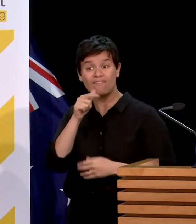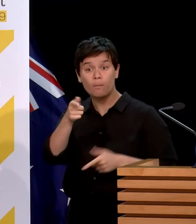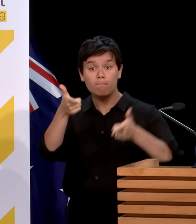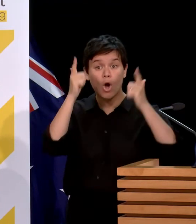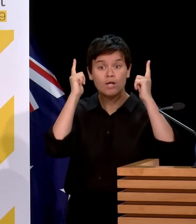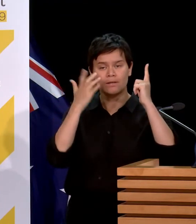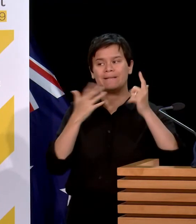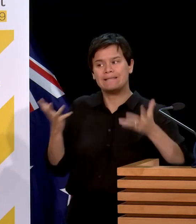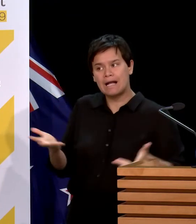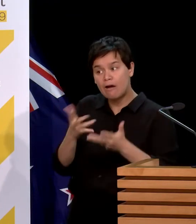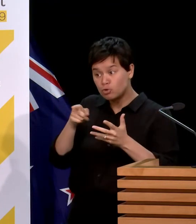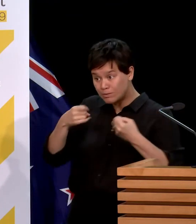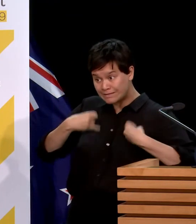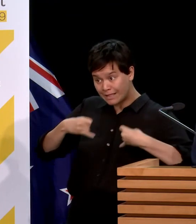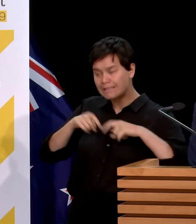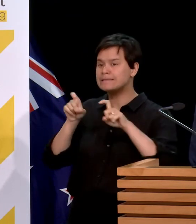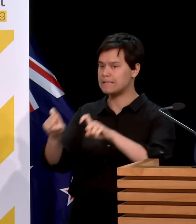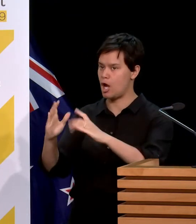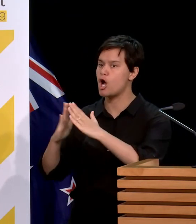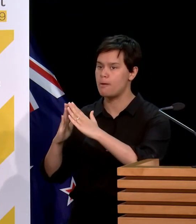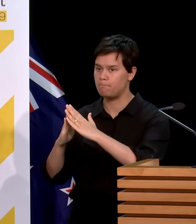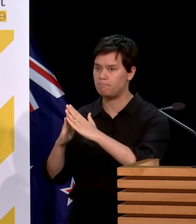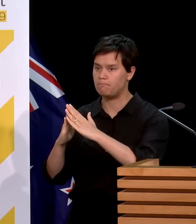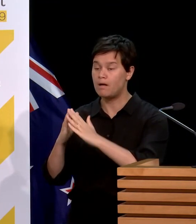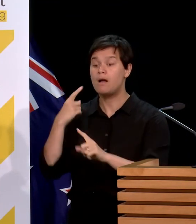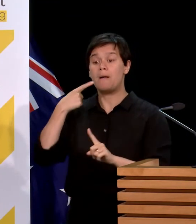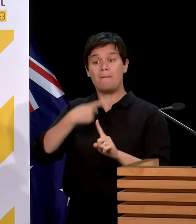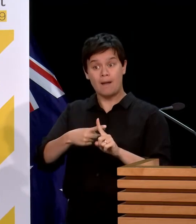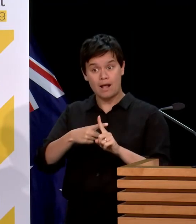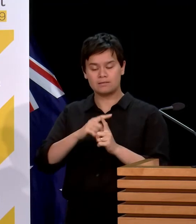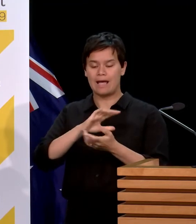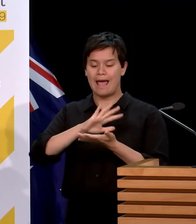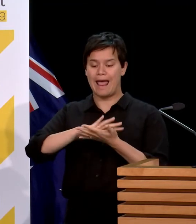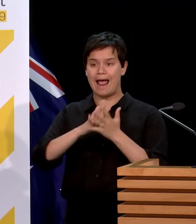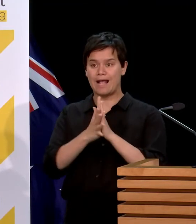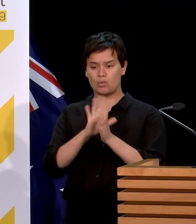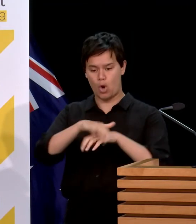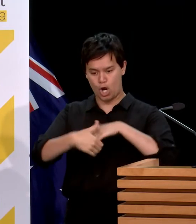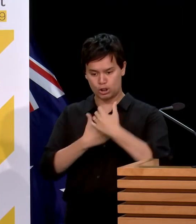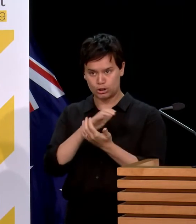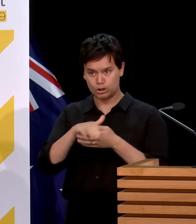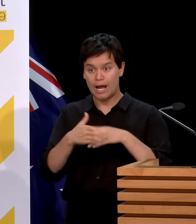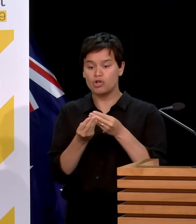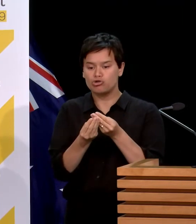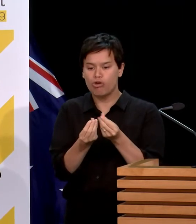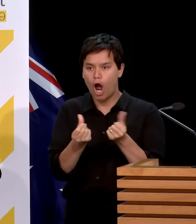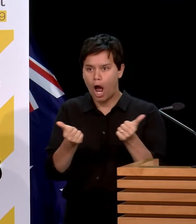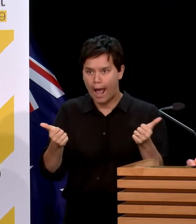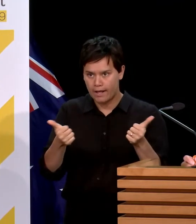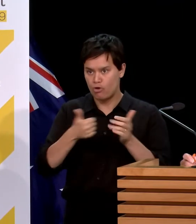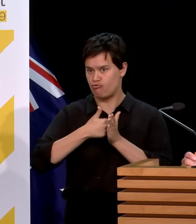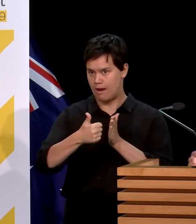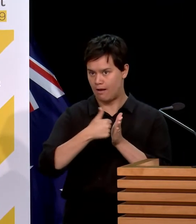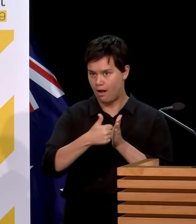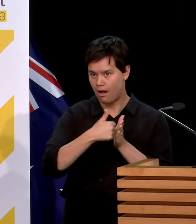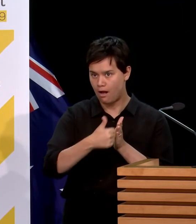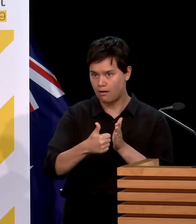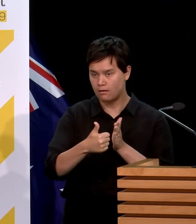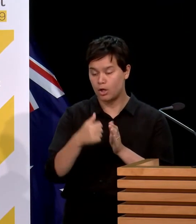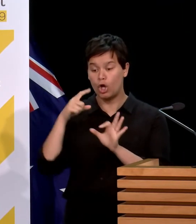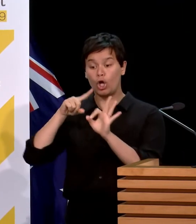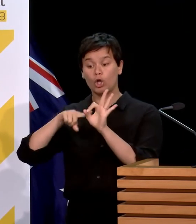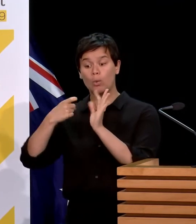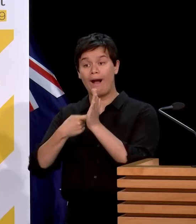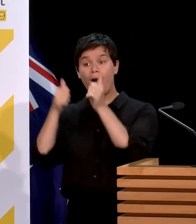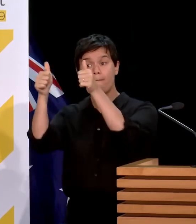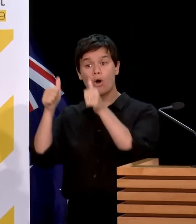often. Scan QR codes and turn on the Bluetooth tracing in the app. I'll get the Director-General to